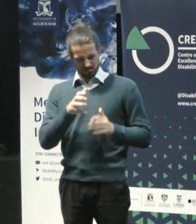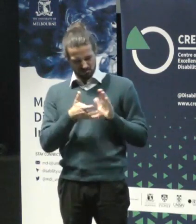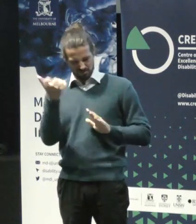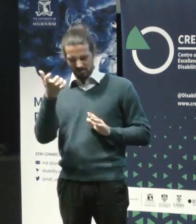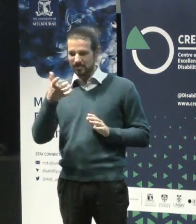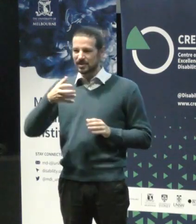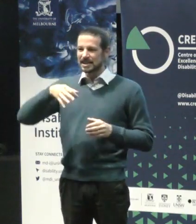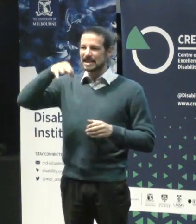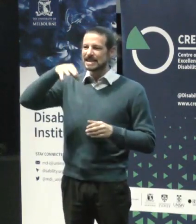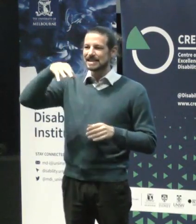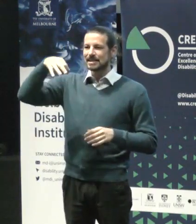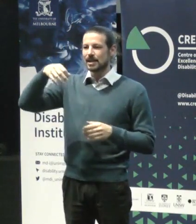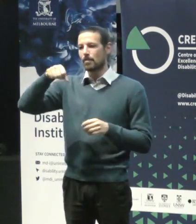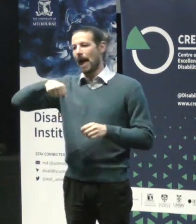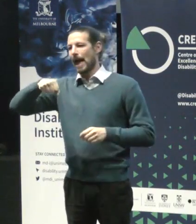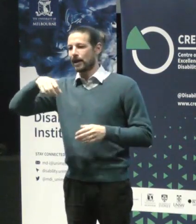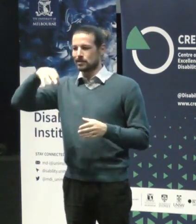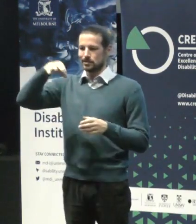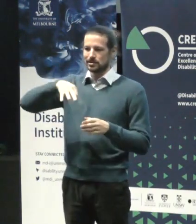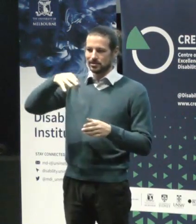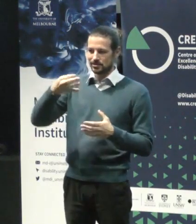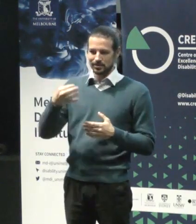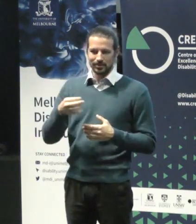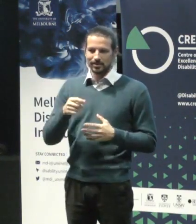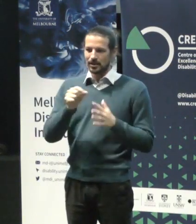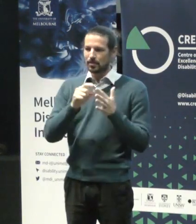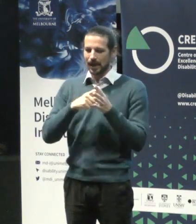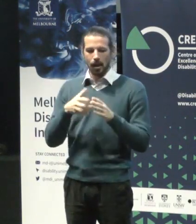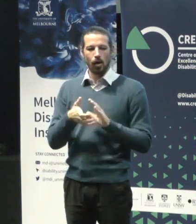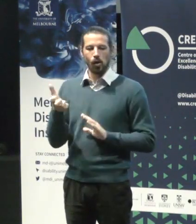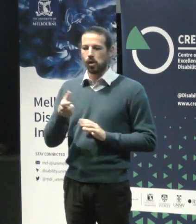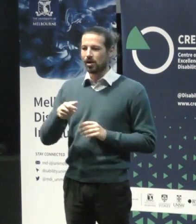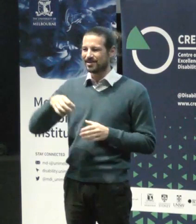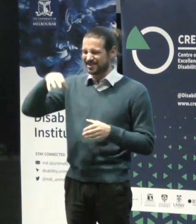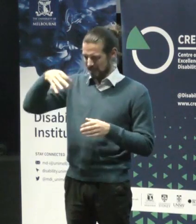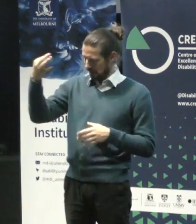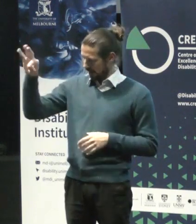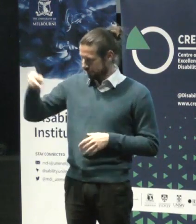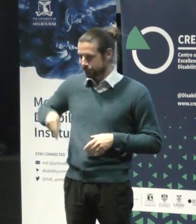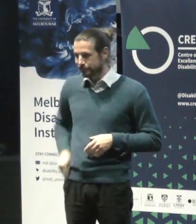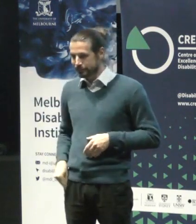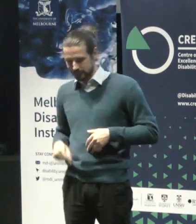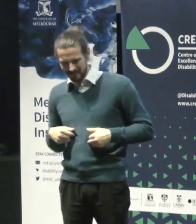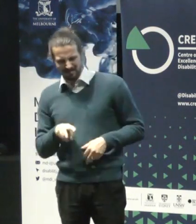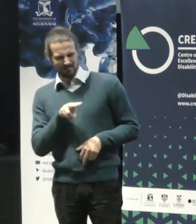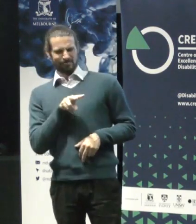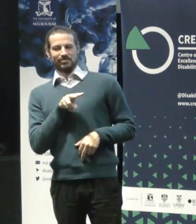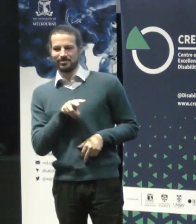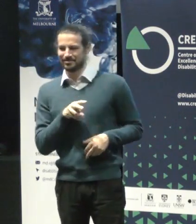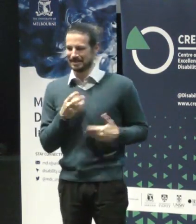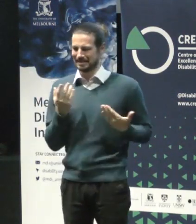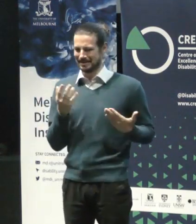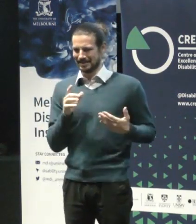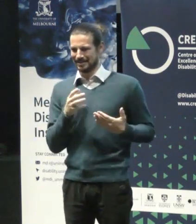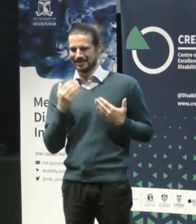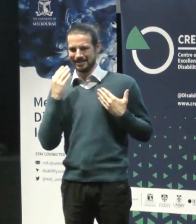tea bags. I mean, we got other thieves, but this is a person's assistant. She's taking tea bags of all things. They're in her pocket. I didn't know what to say, and she'd come in and come back out and